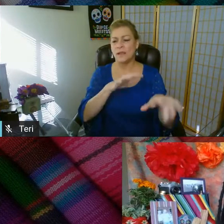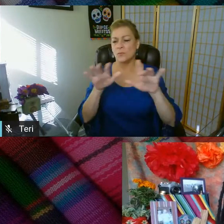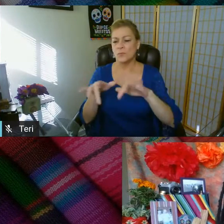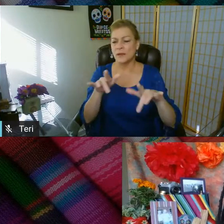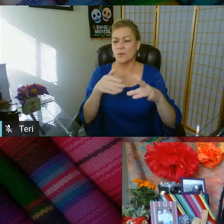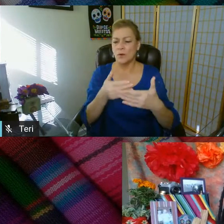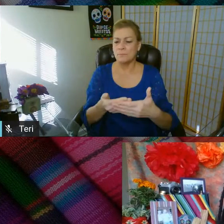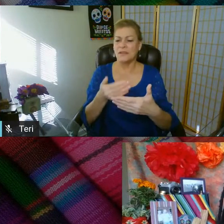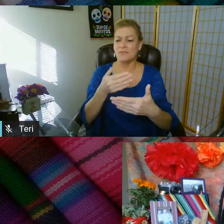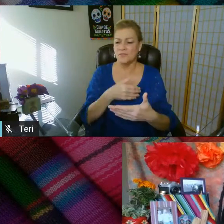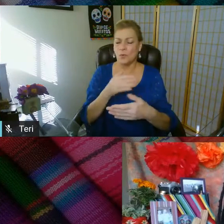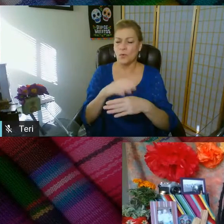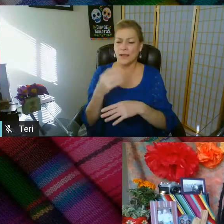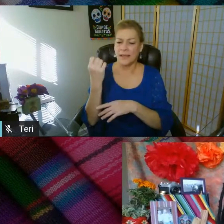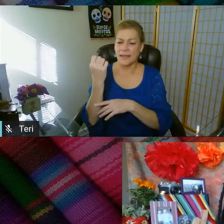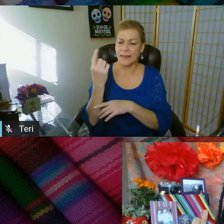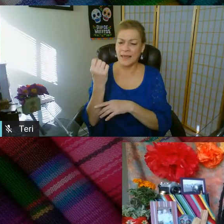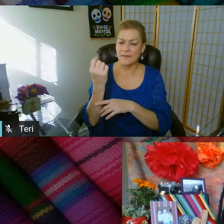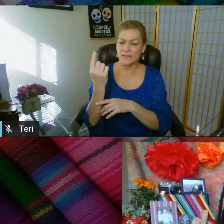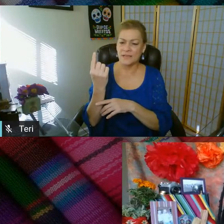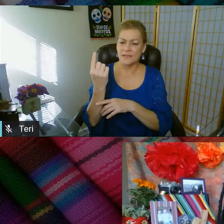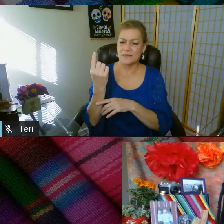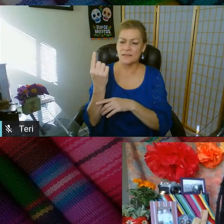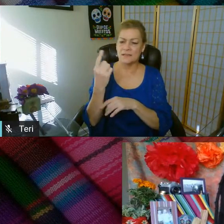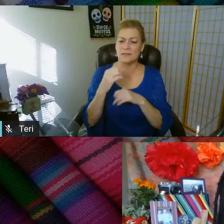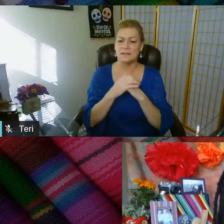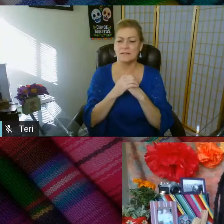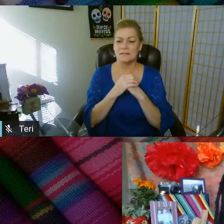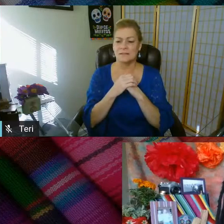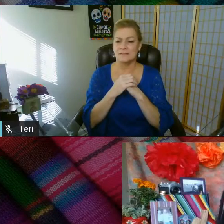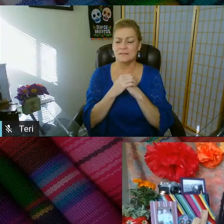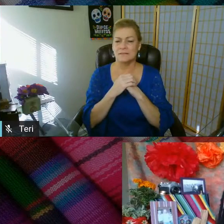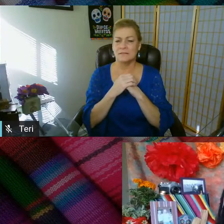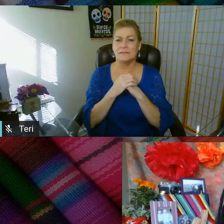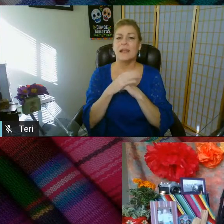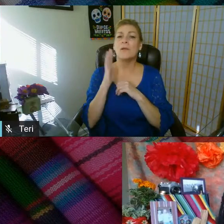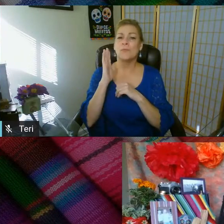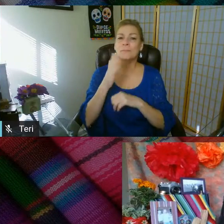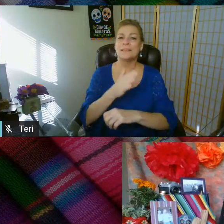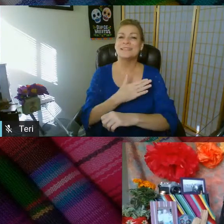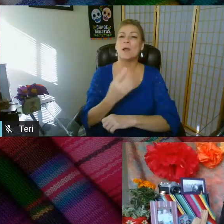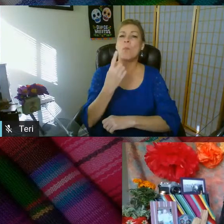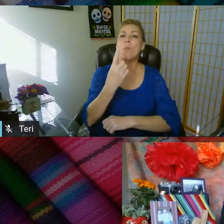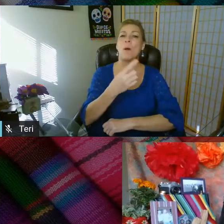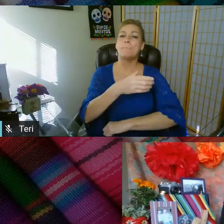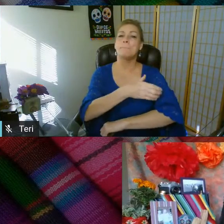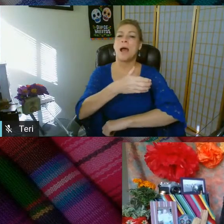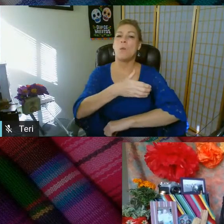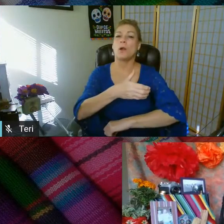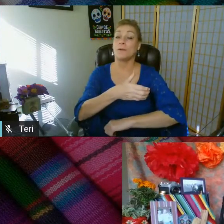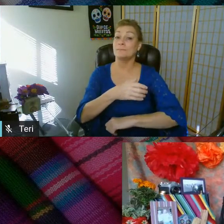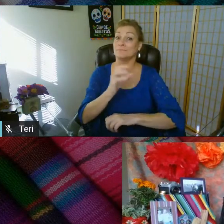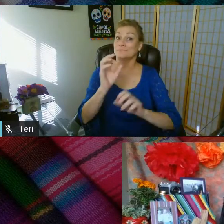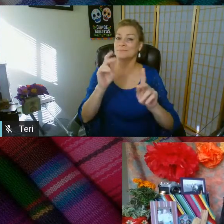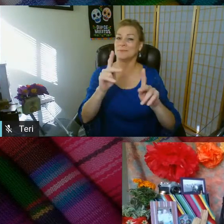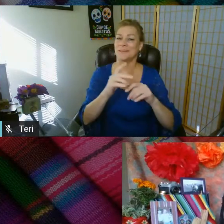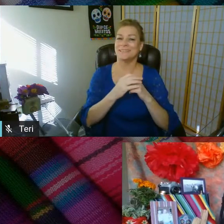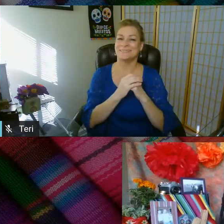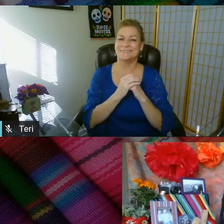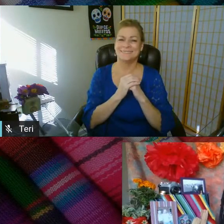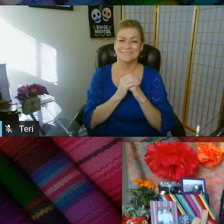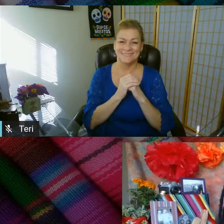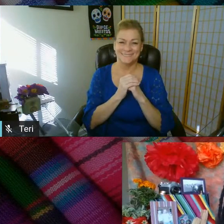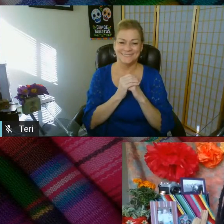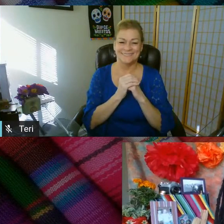will be joining us live, and he will be singing One Power. Yeah, so we'll power that up. So, and we're going to be